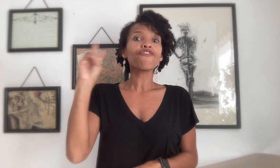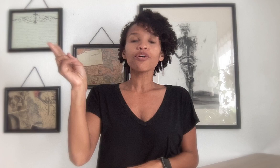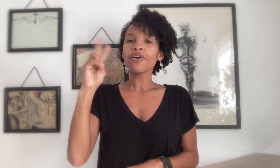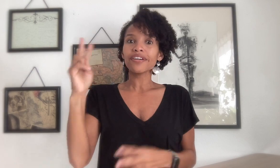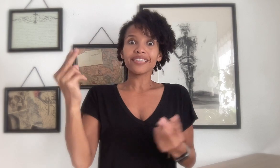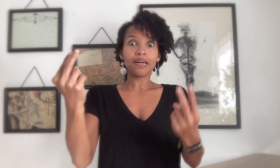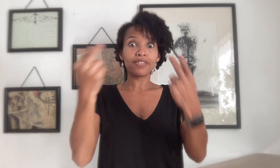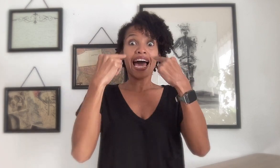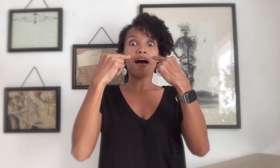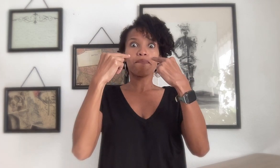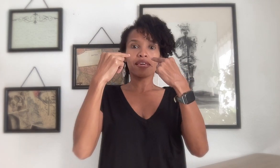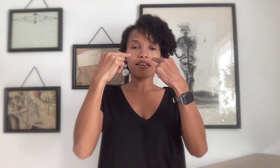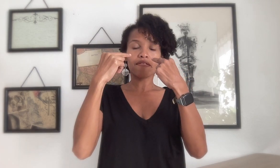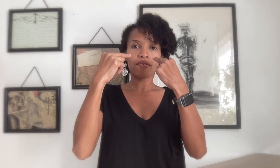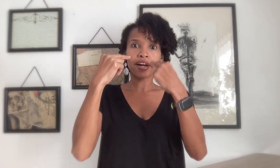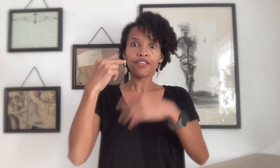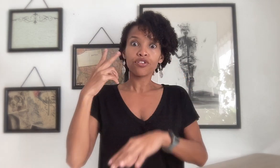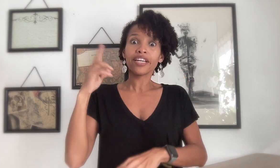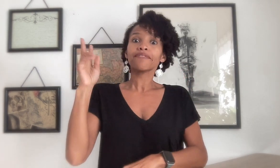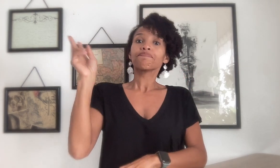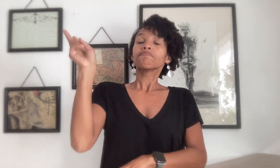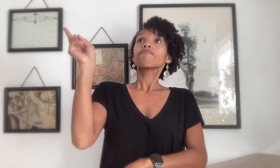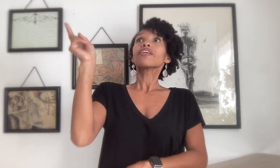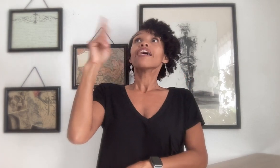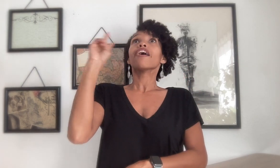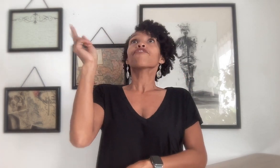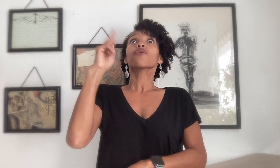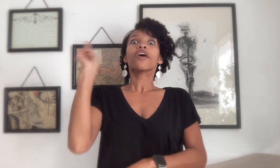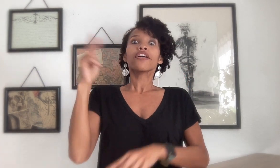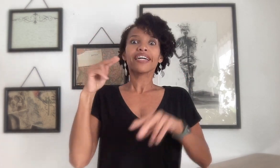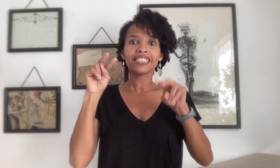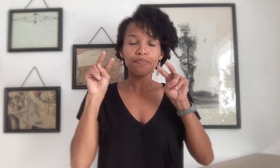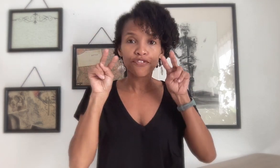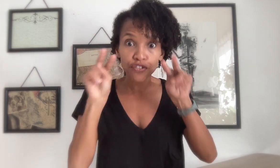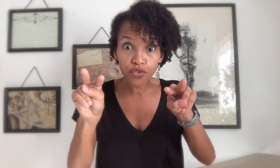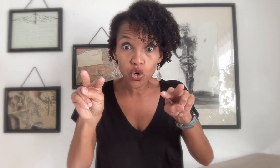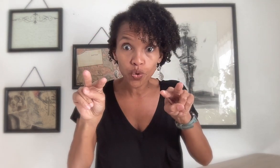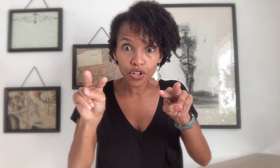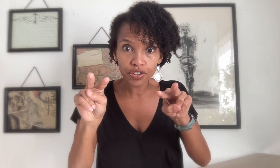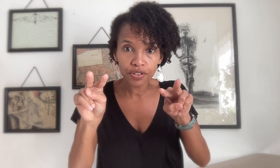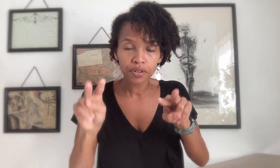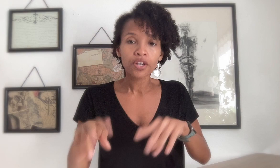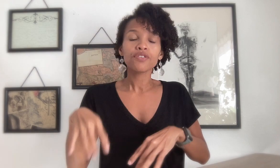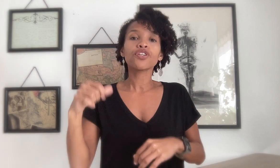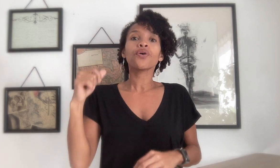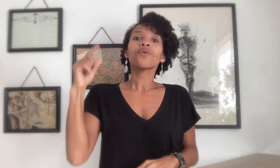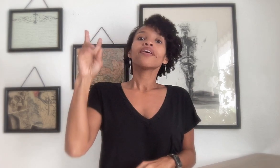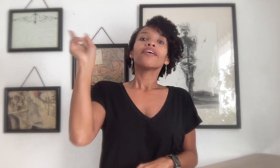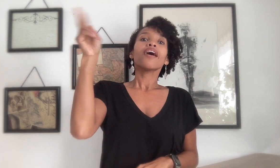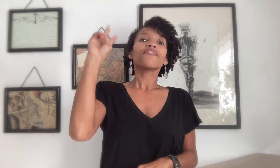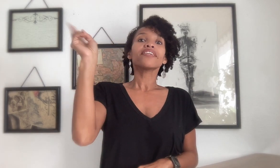everywhere except at me. Okay, they're looking everywhere except for forward. So